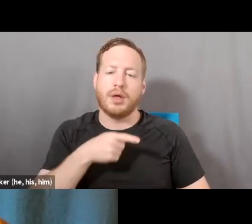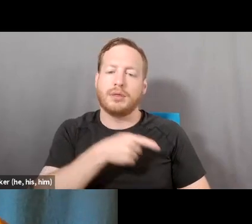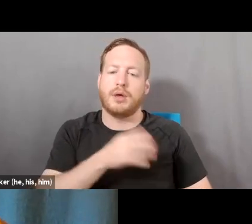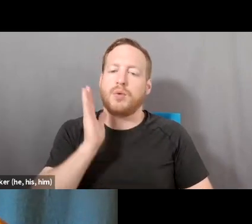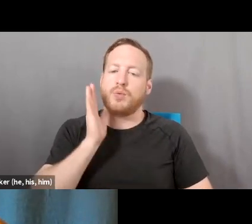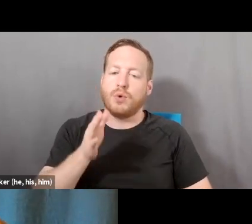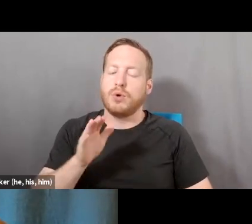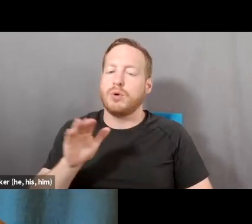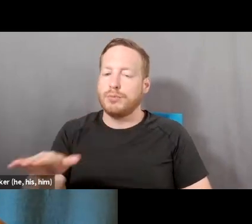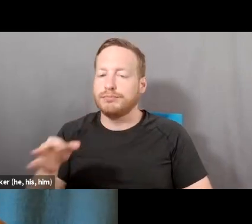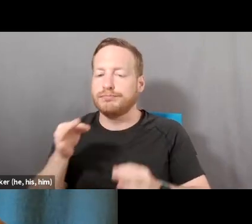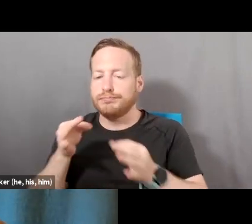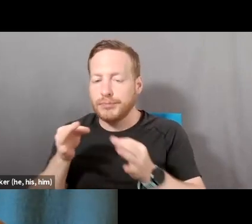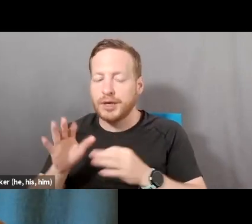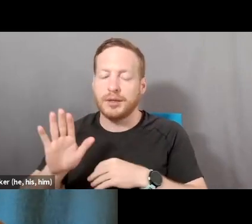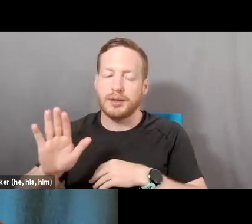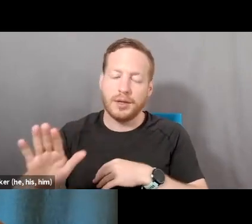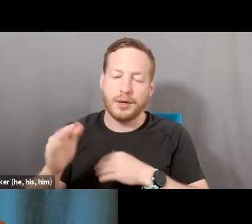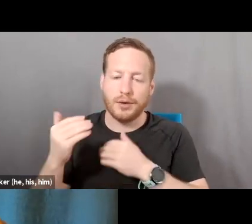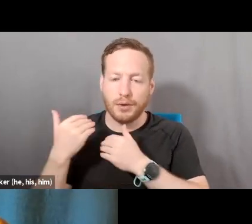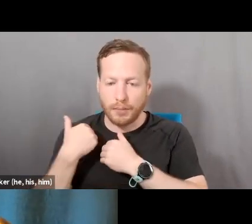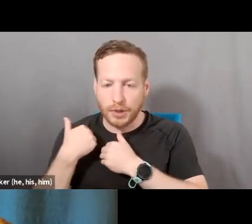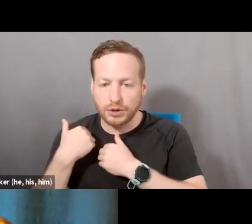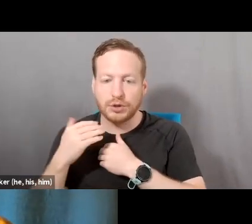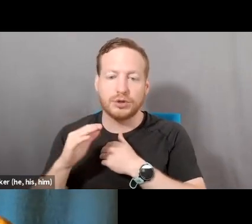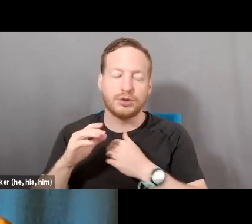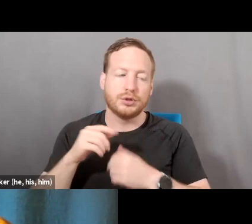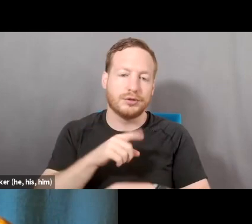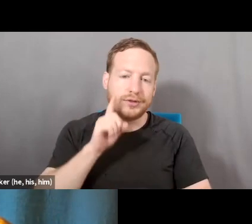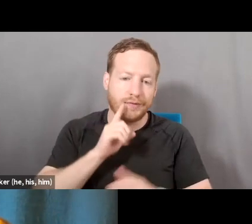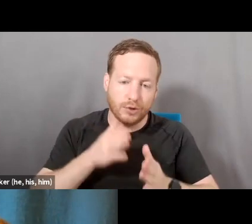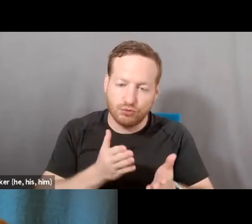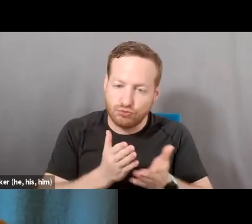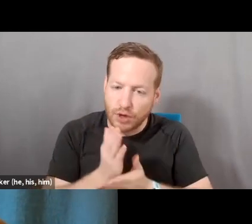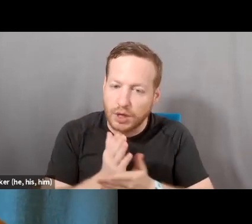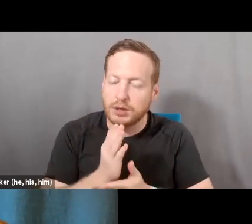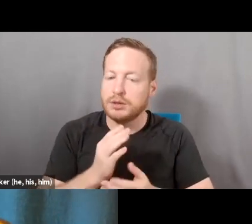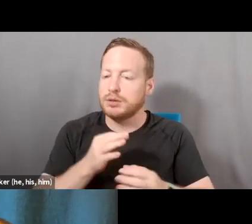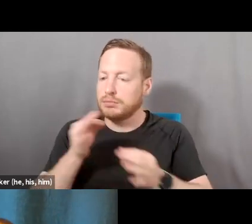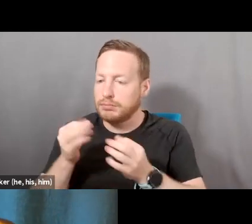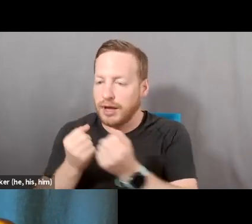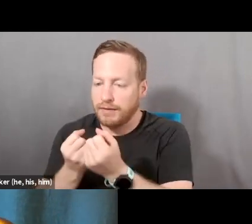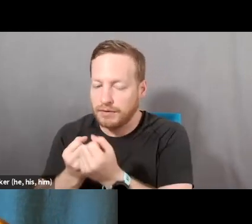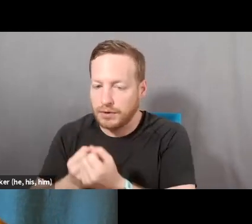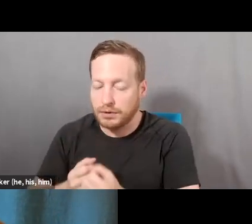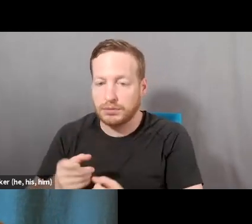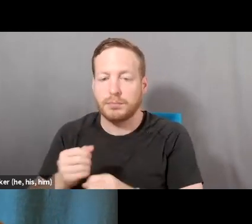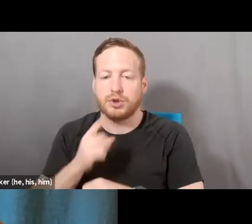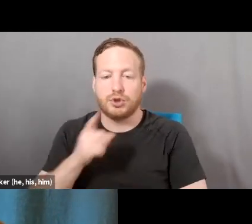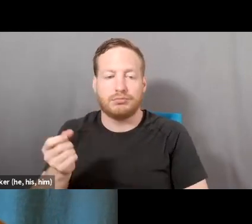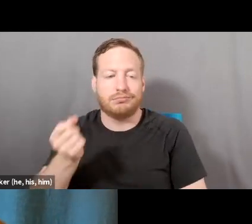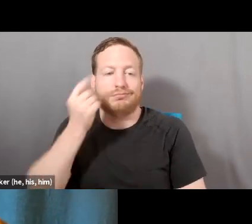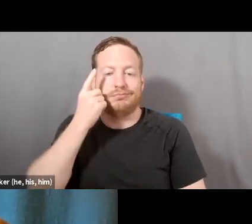person, then they would explain the employer's responsibilities and